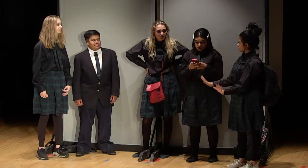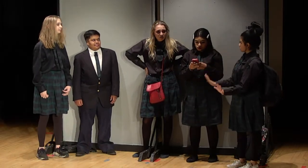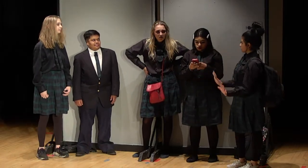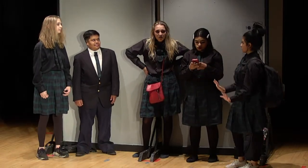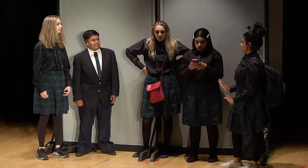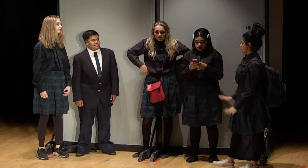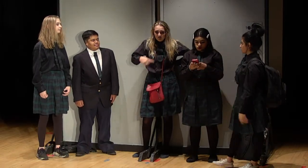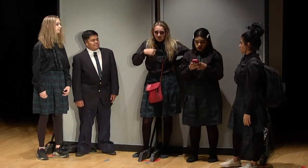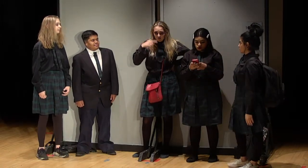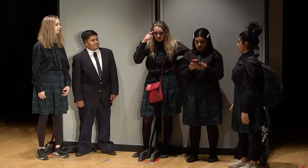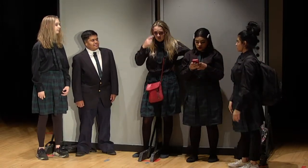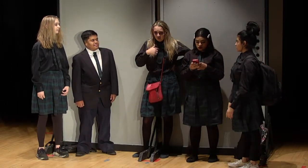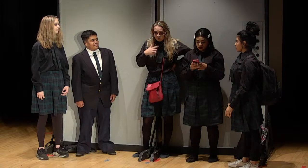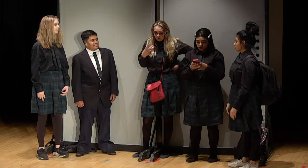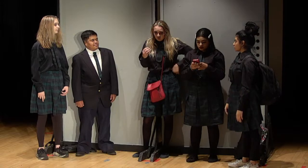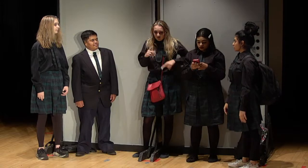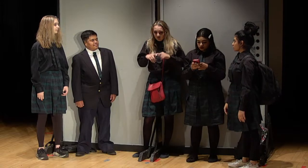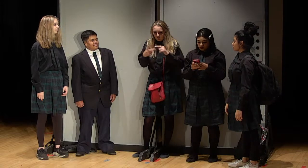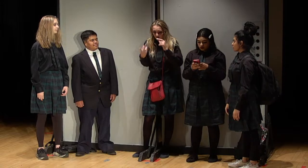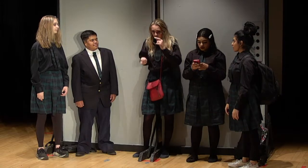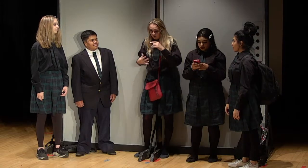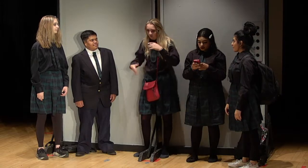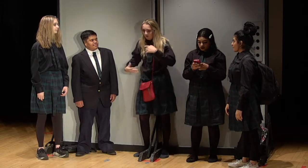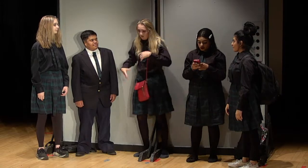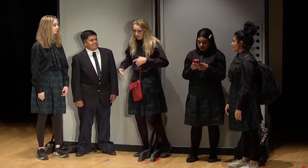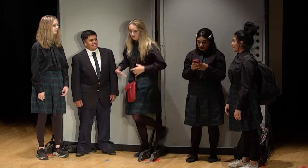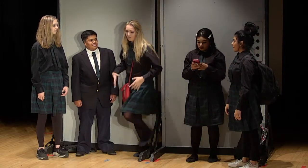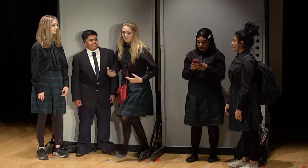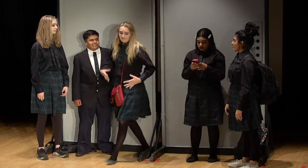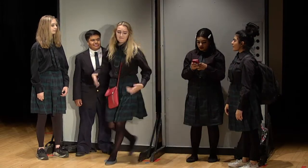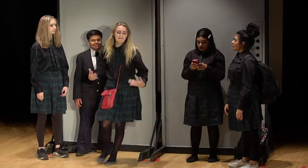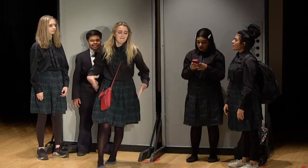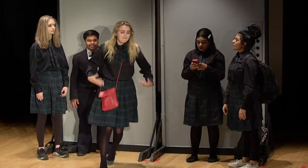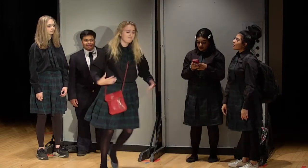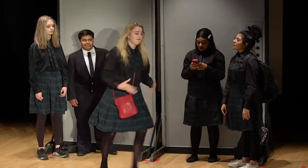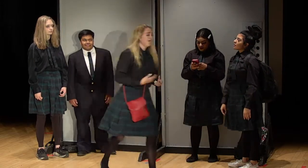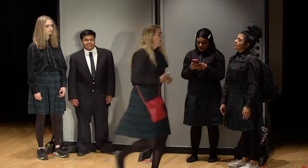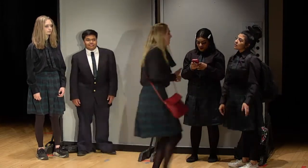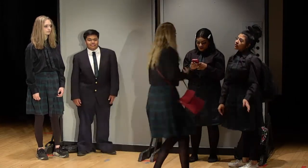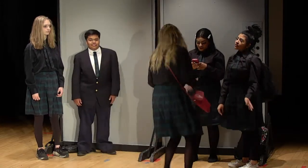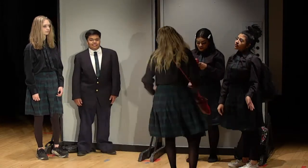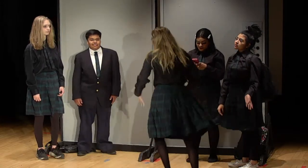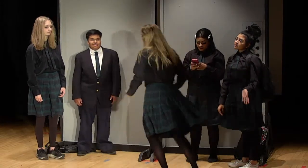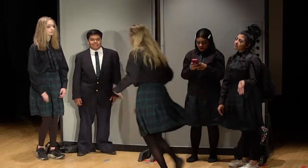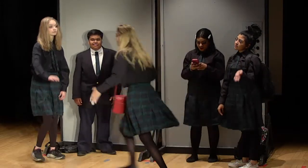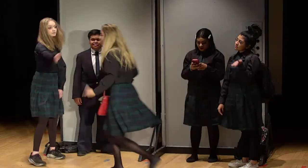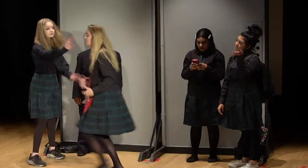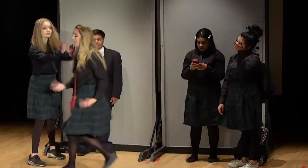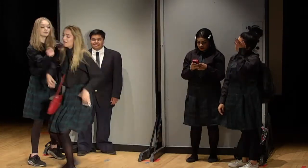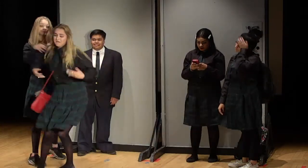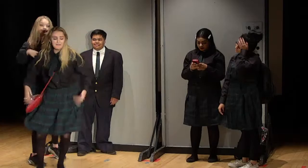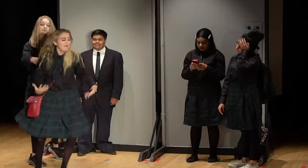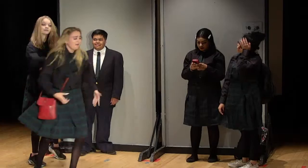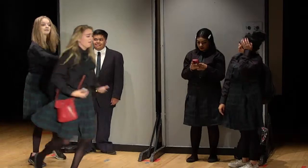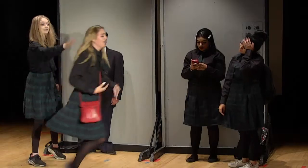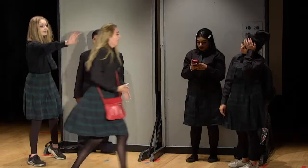banner. Just calm down, everyone. Claire. Oh, no. I think I'm gonna faint. It's so hot. Claire walks back and